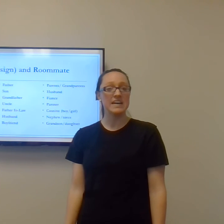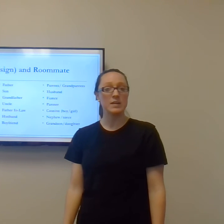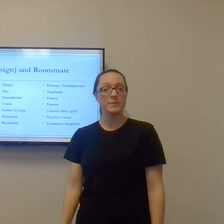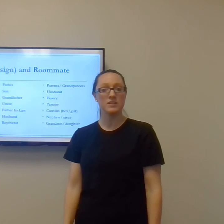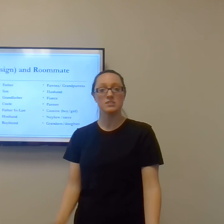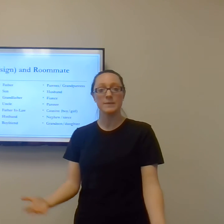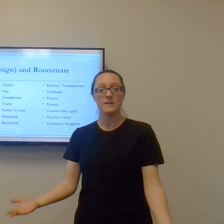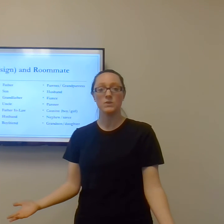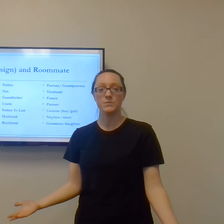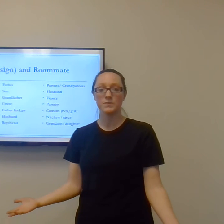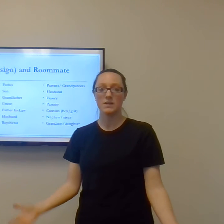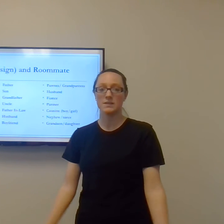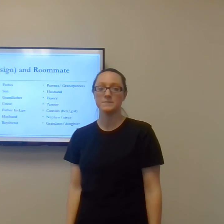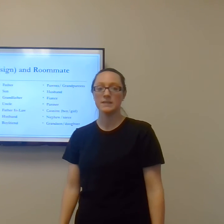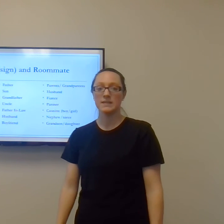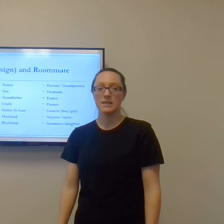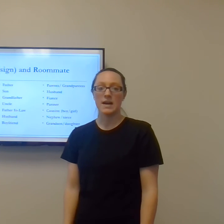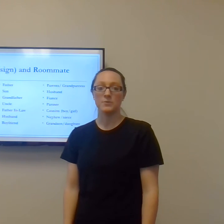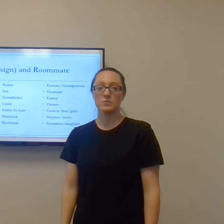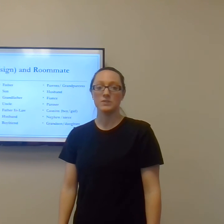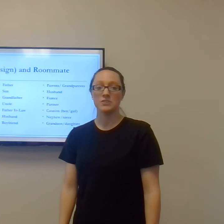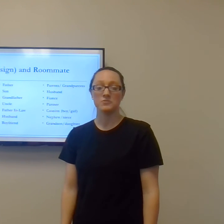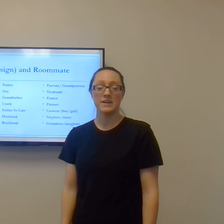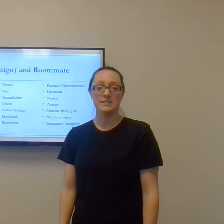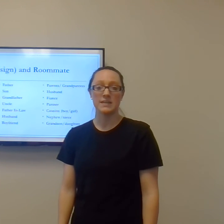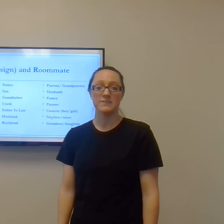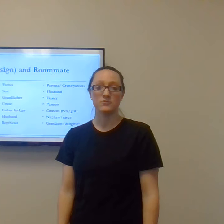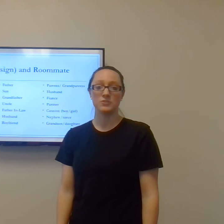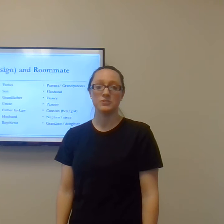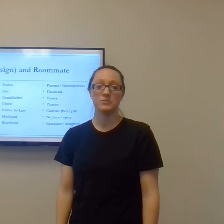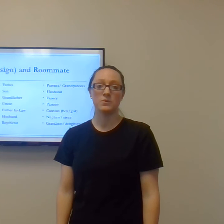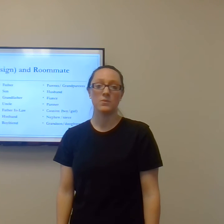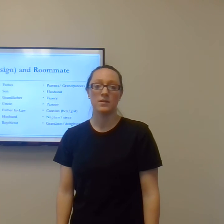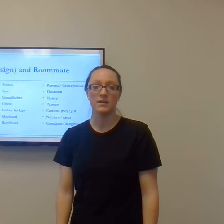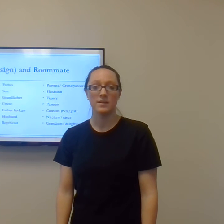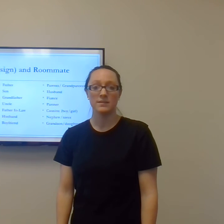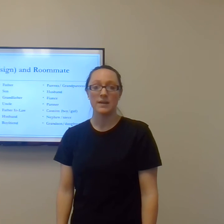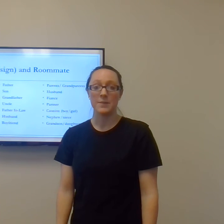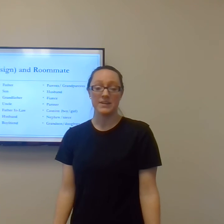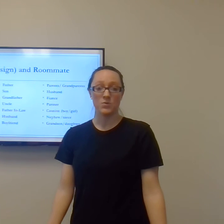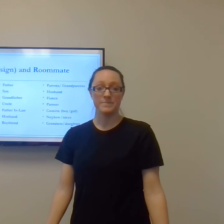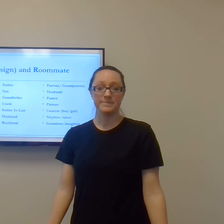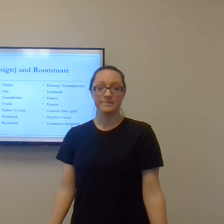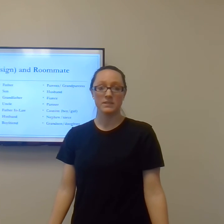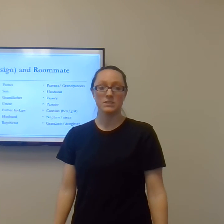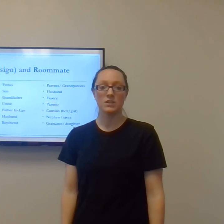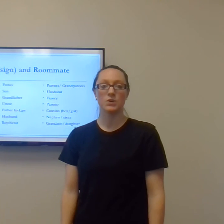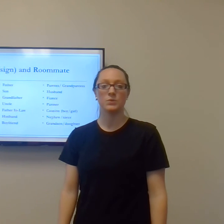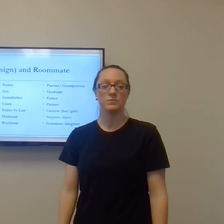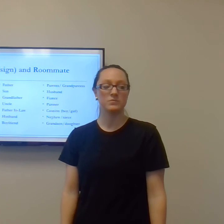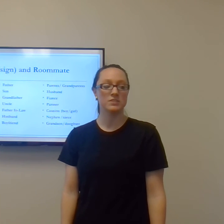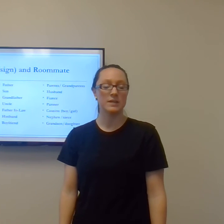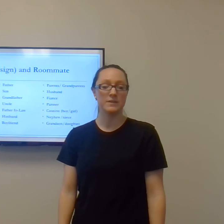not up here, just let me know. I will either find the sign for you or I may know it. So just let me